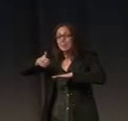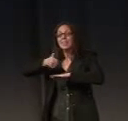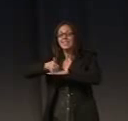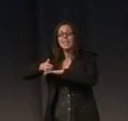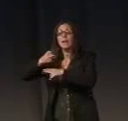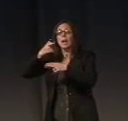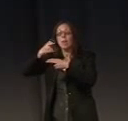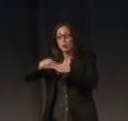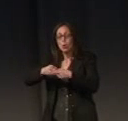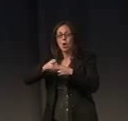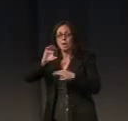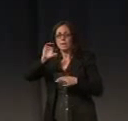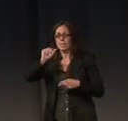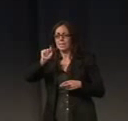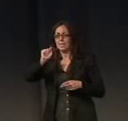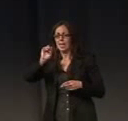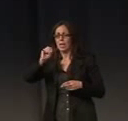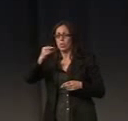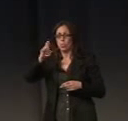distance, isn't it?